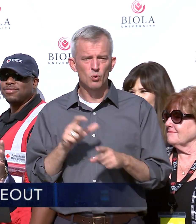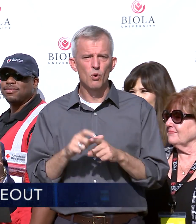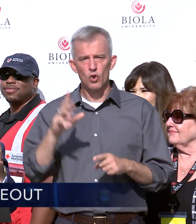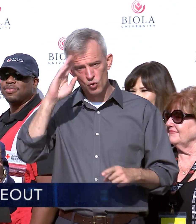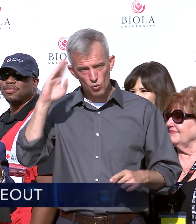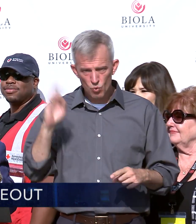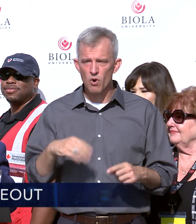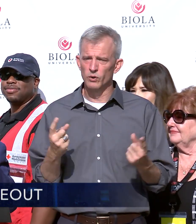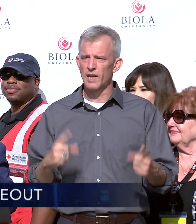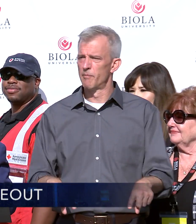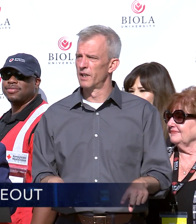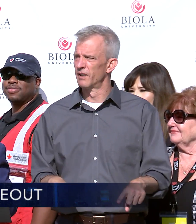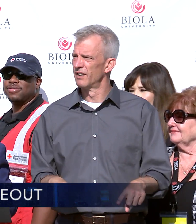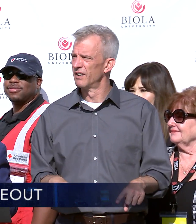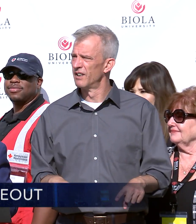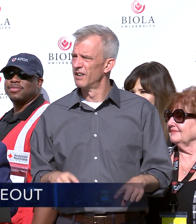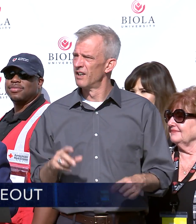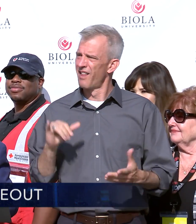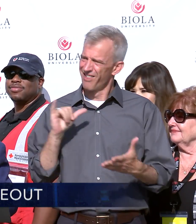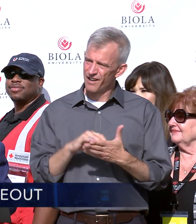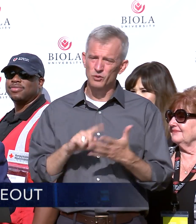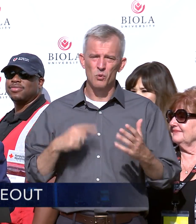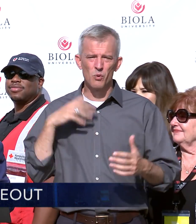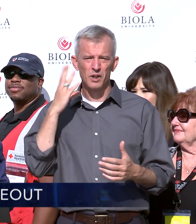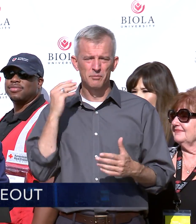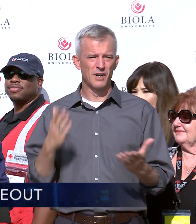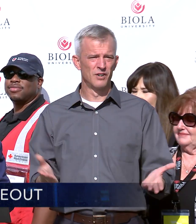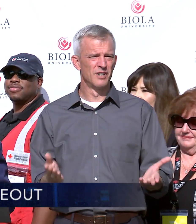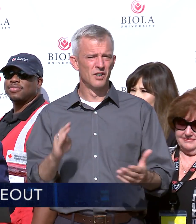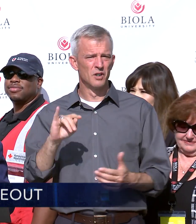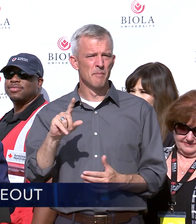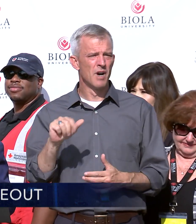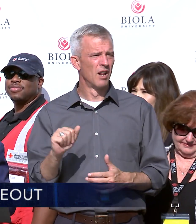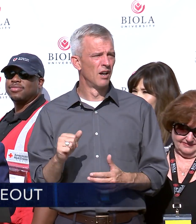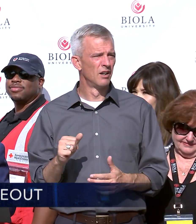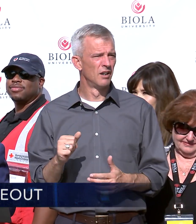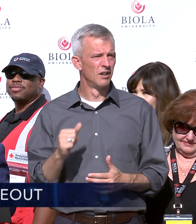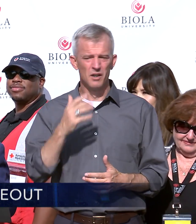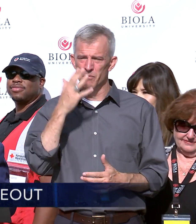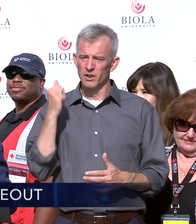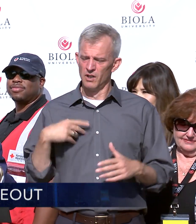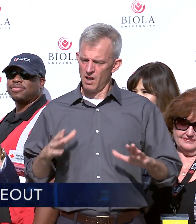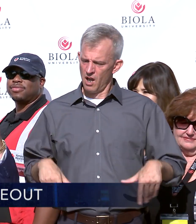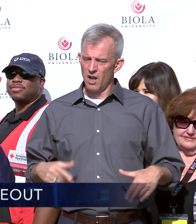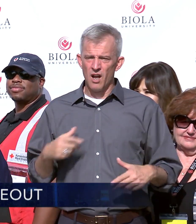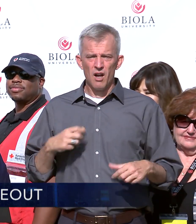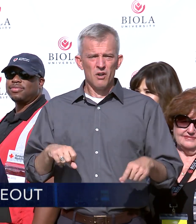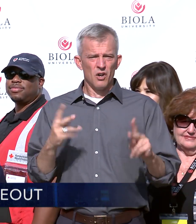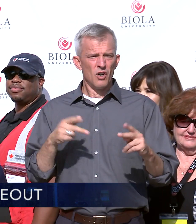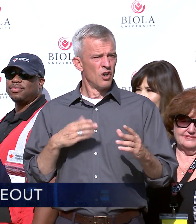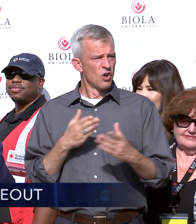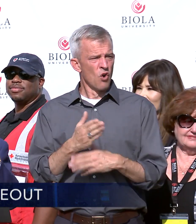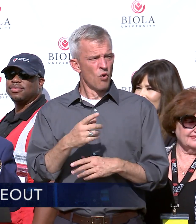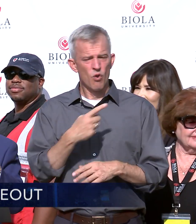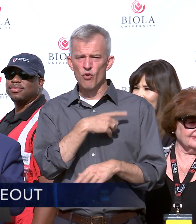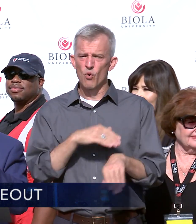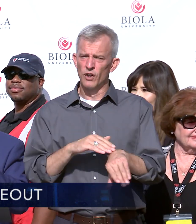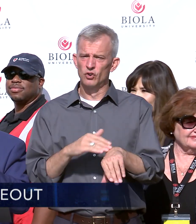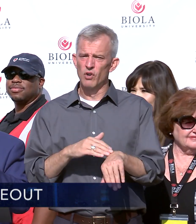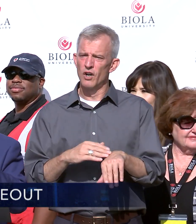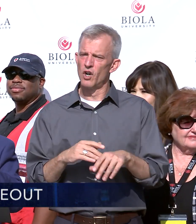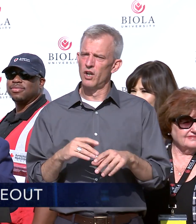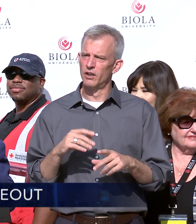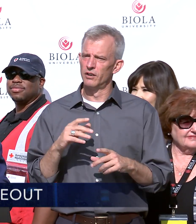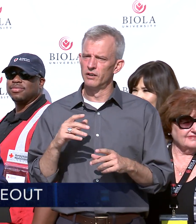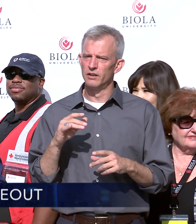it's happening. And that's what we're experiencing here at Biola. Because if you haven't had a chance to go through that trailer to